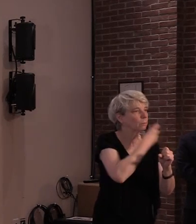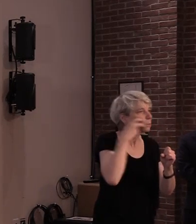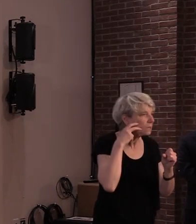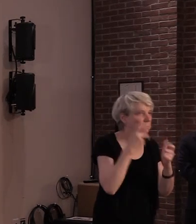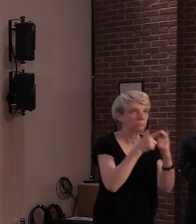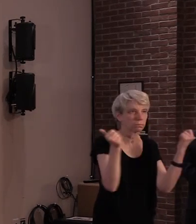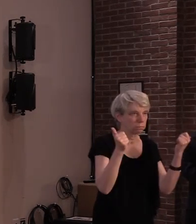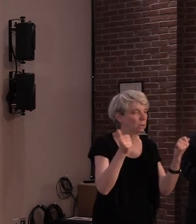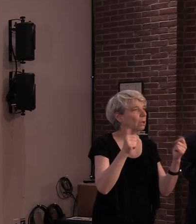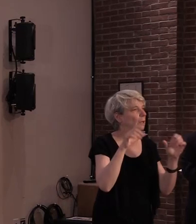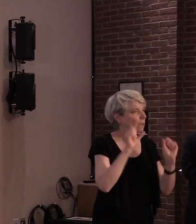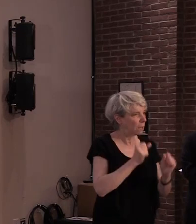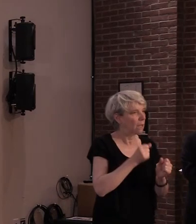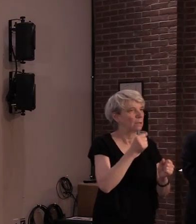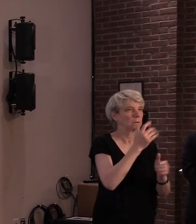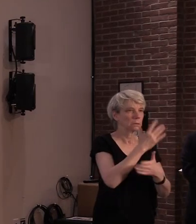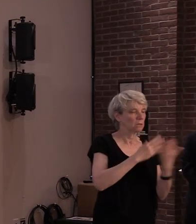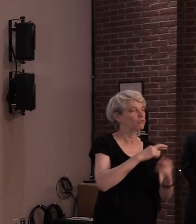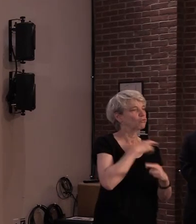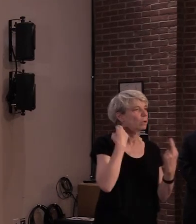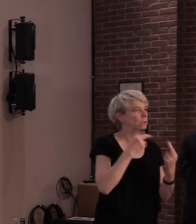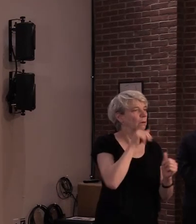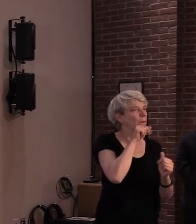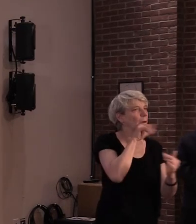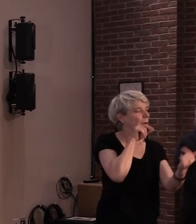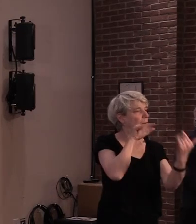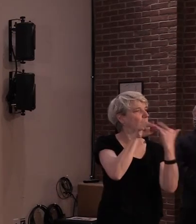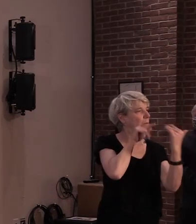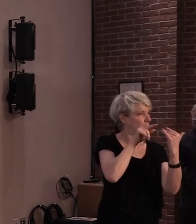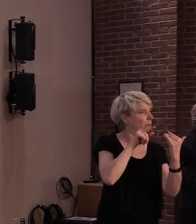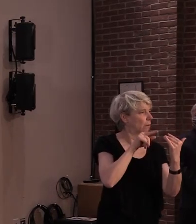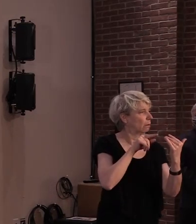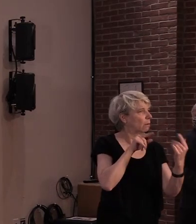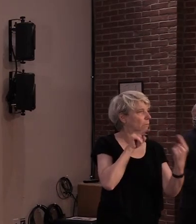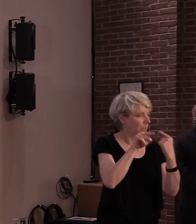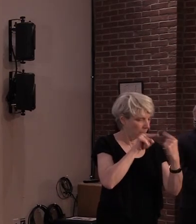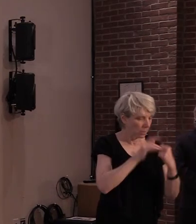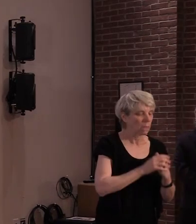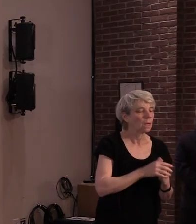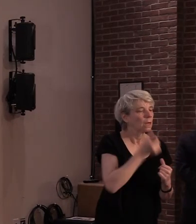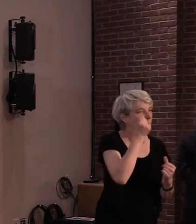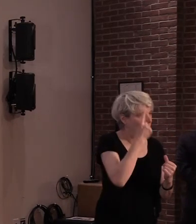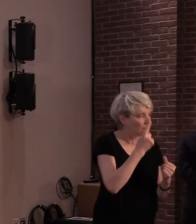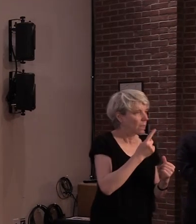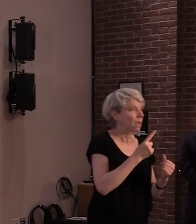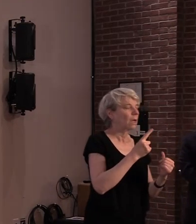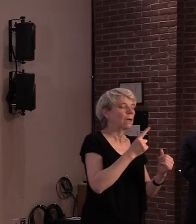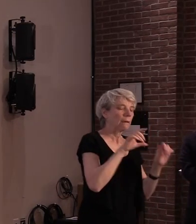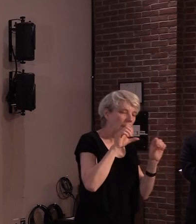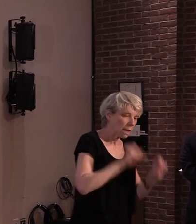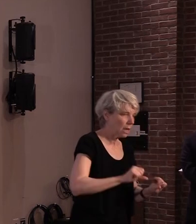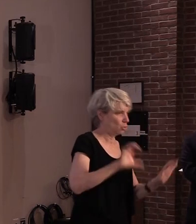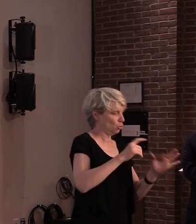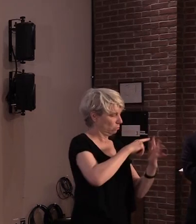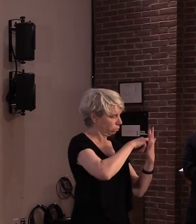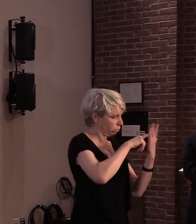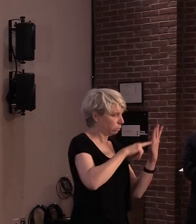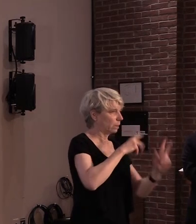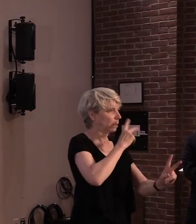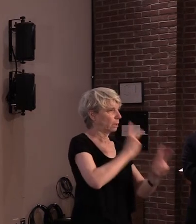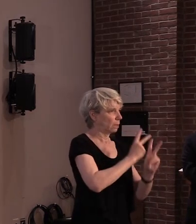and orthodontic procedures. Here as well, there are many patient-specific, staff-specific,